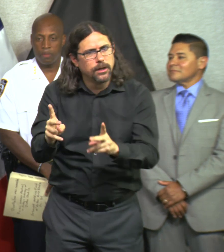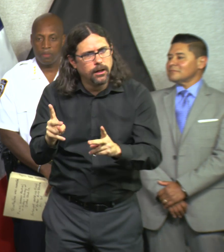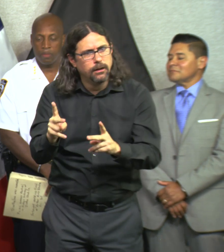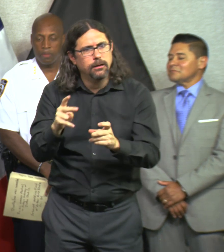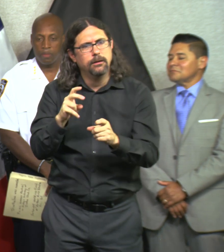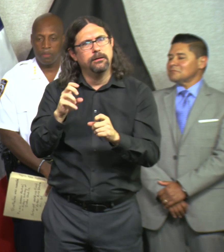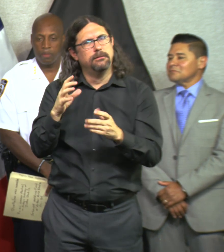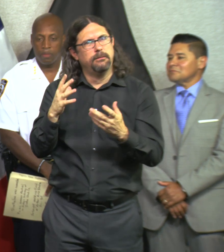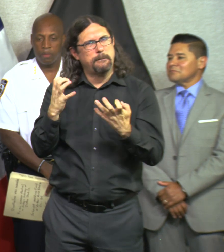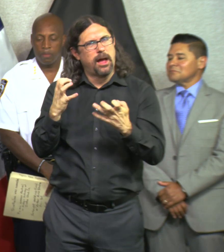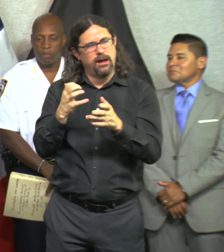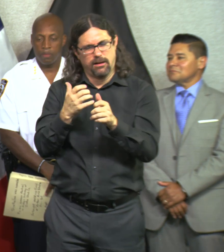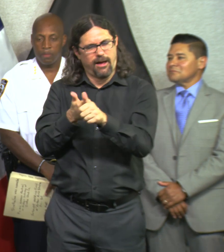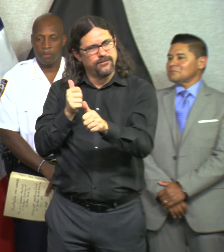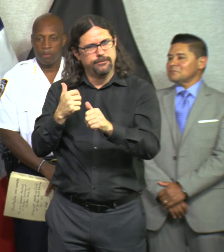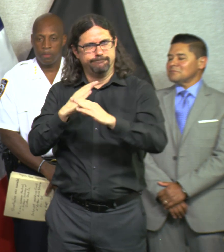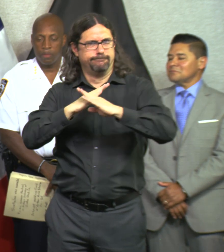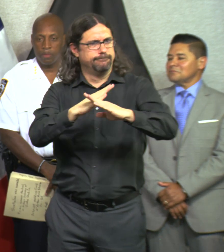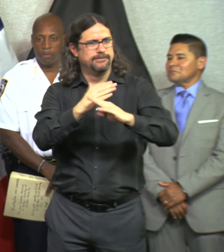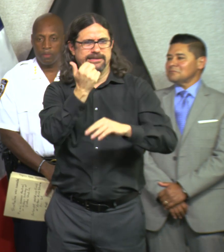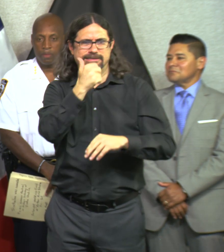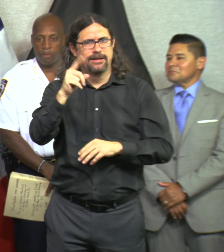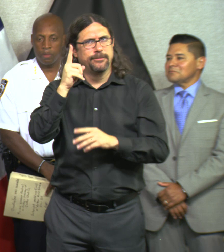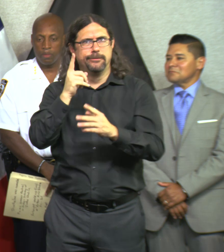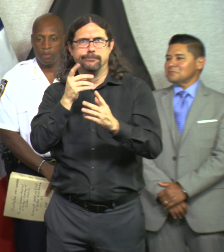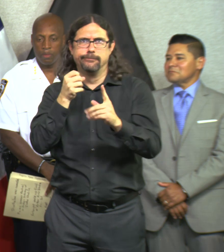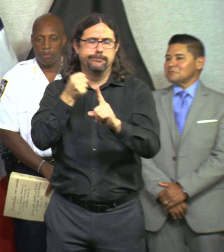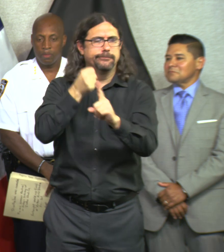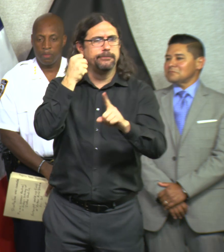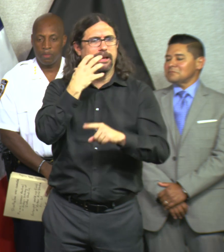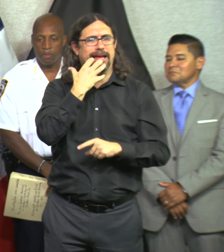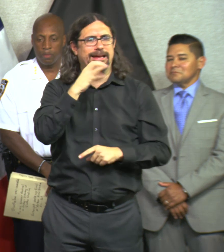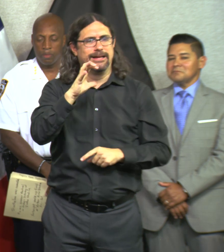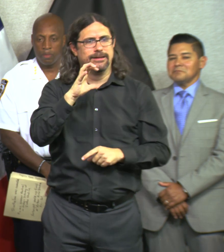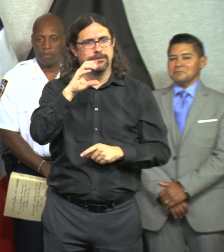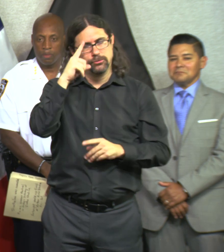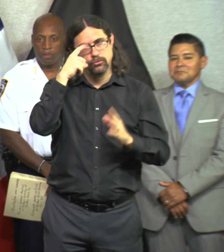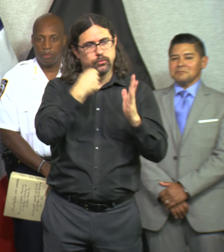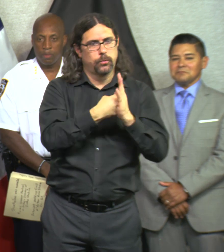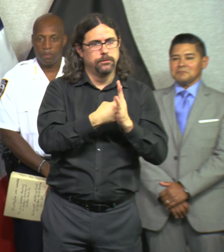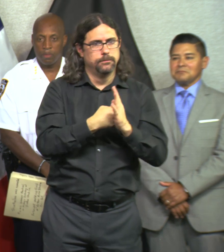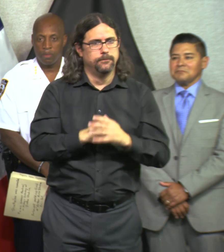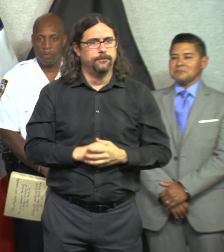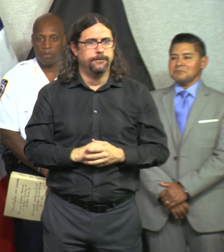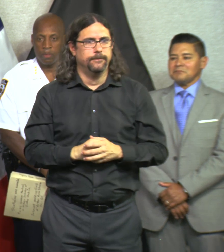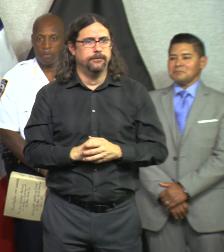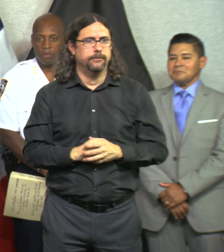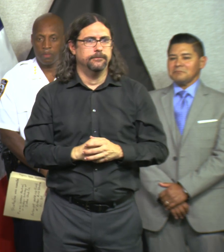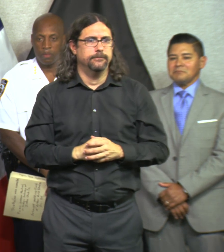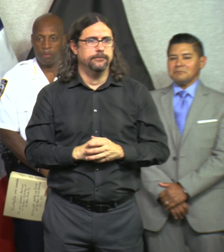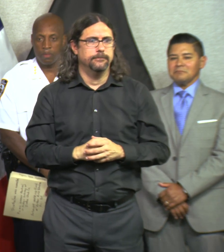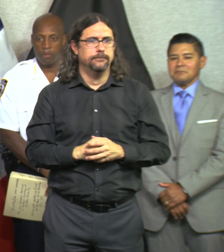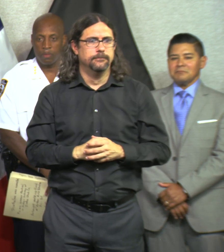air-conditioned place. So check on your neighbors, make sure their air conditioning is function. If it's not, you can call 311 for the closest